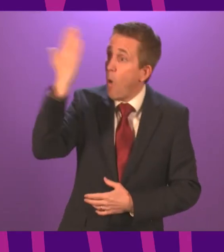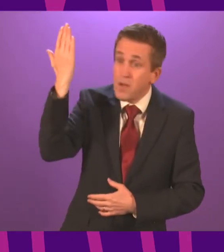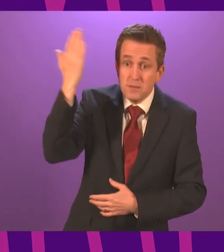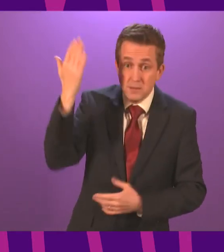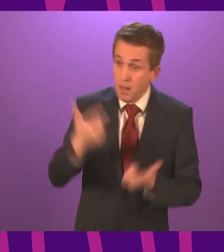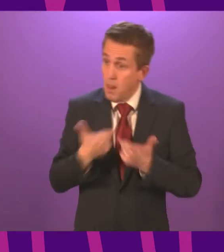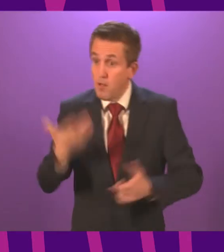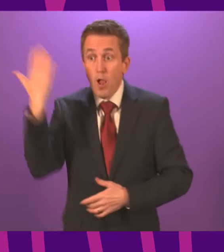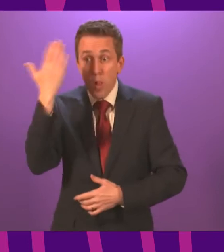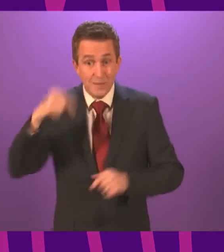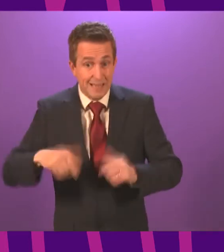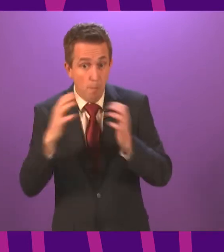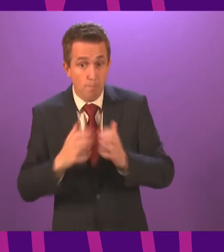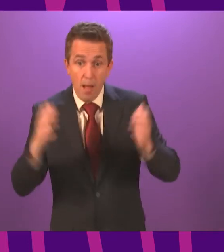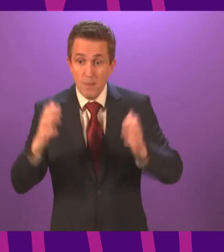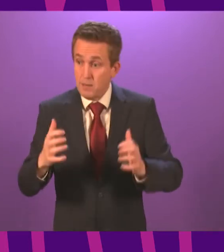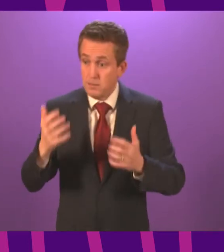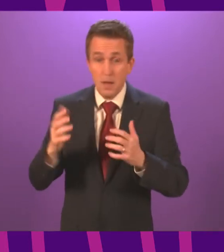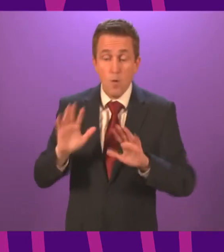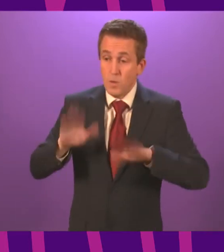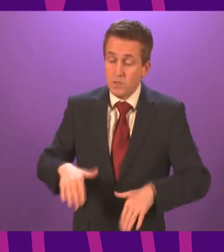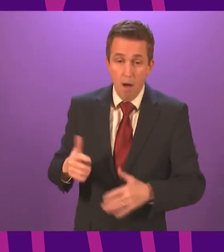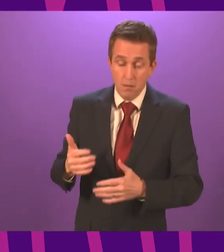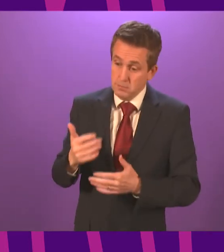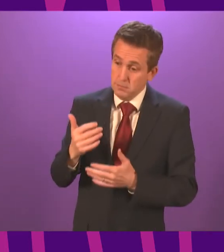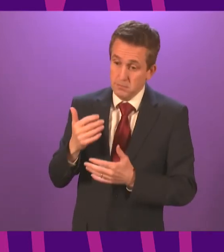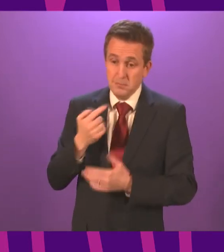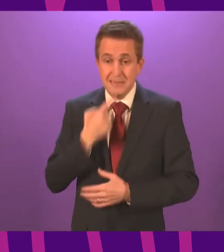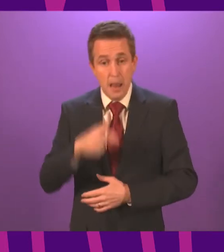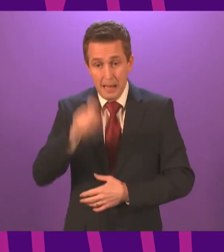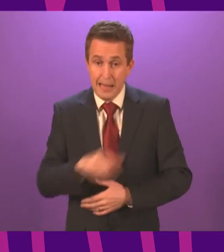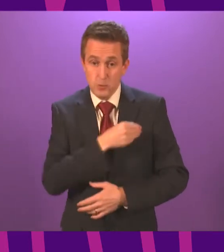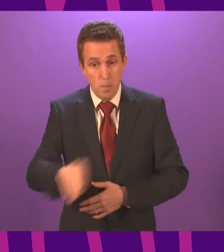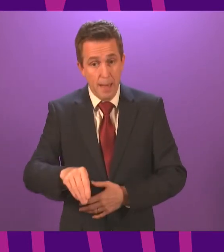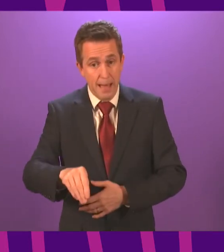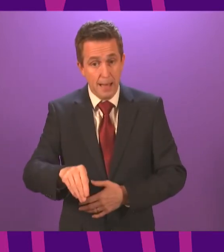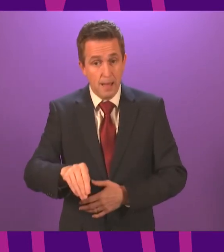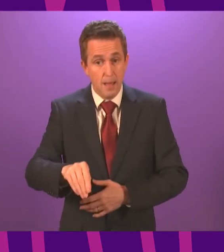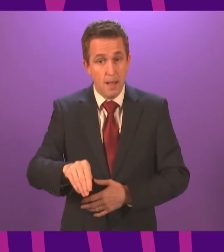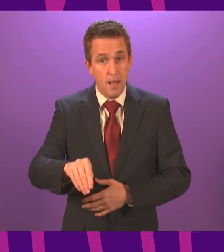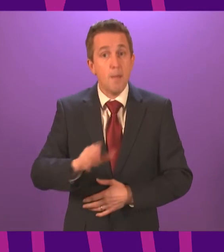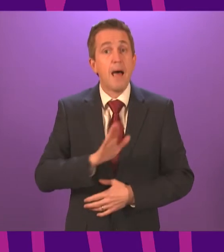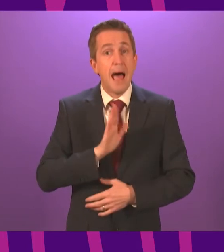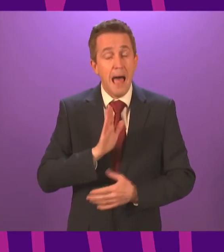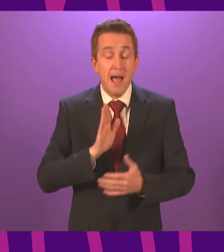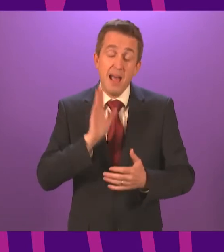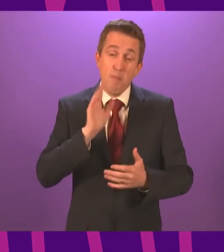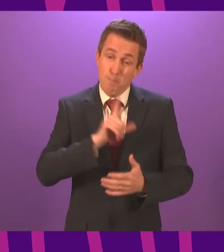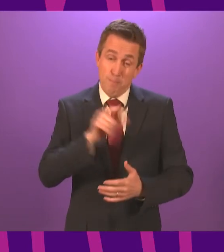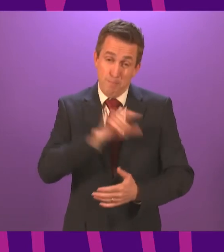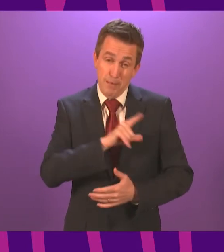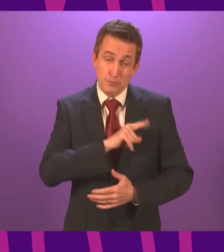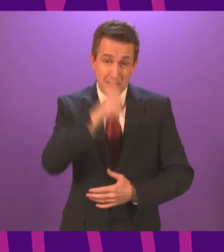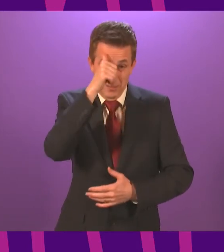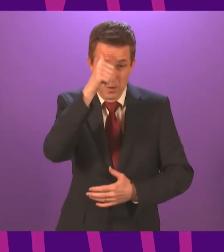Parliament, would advise a client not to pay a fixed penalty charge, but to have the case totally dismissed out